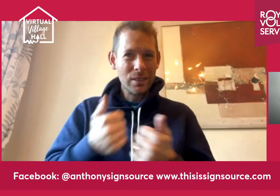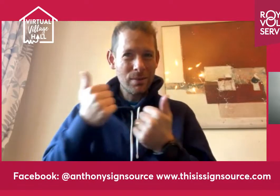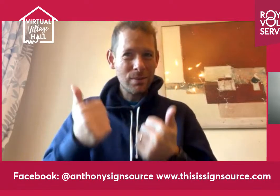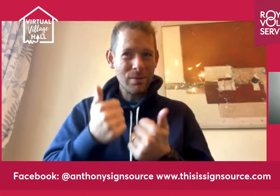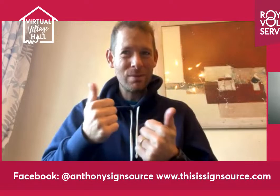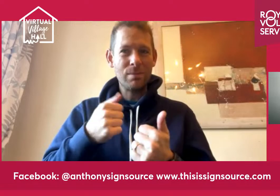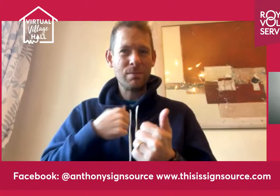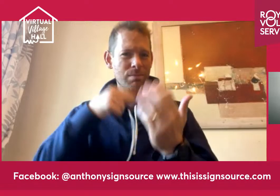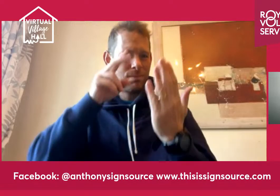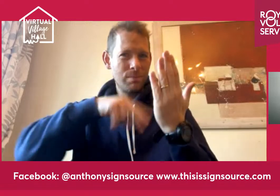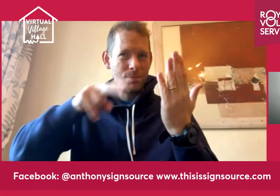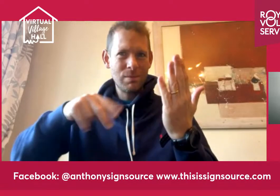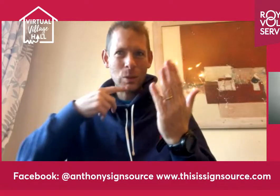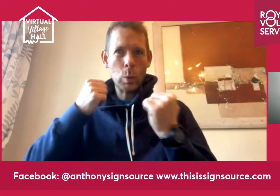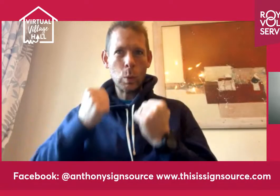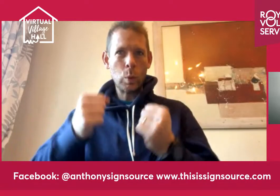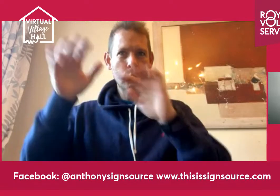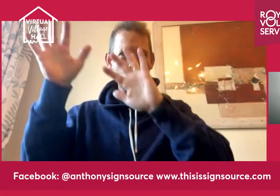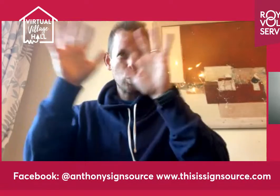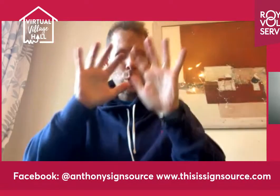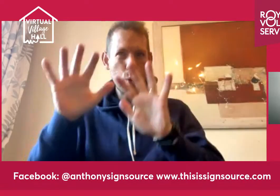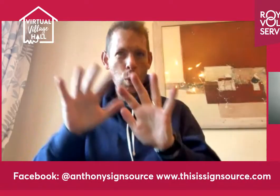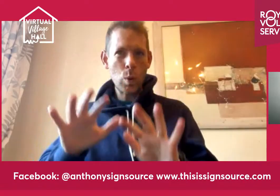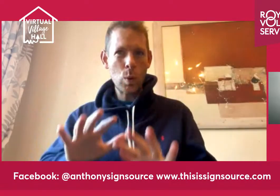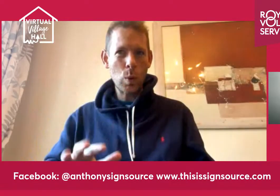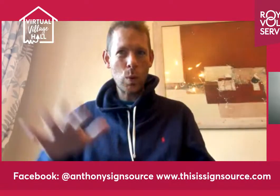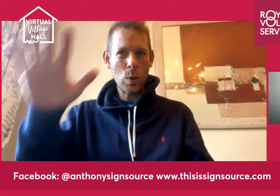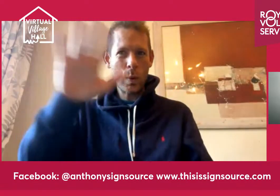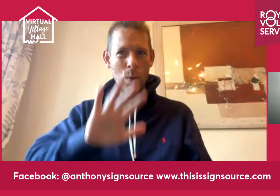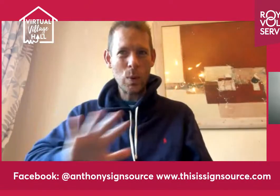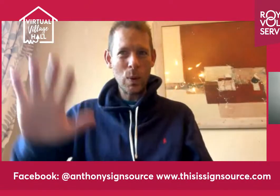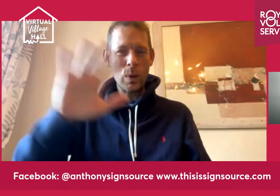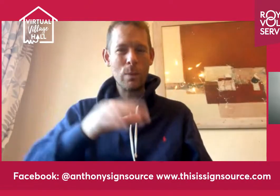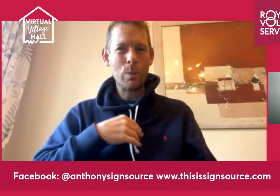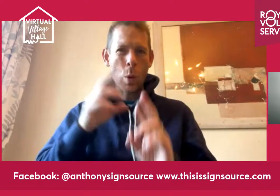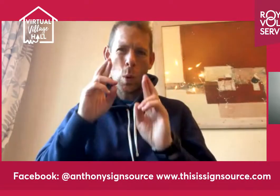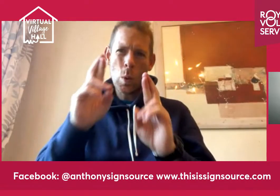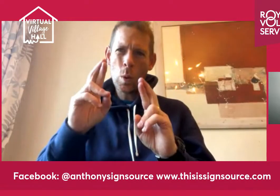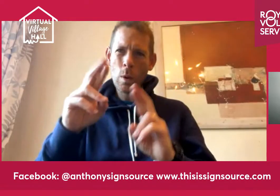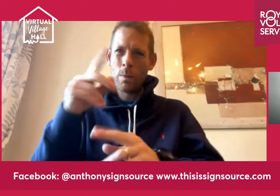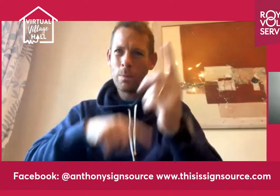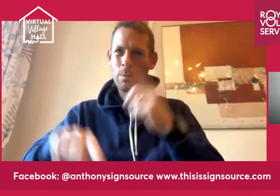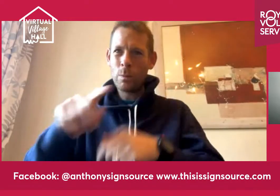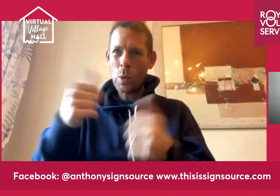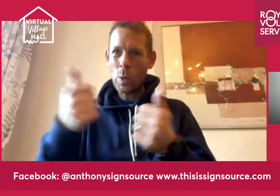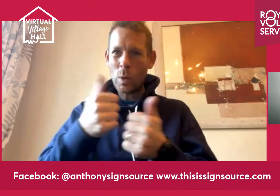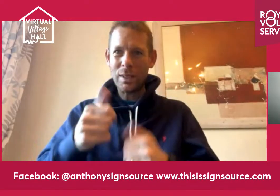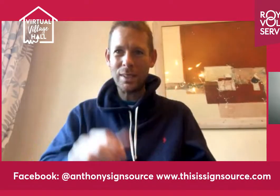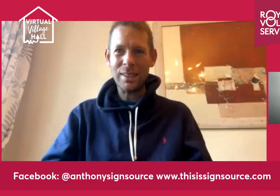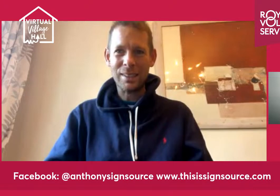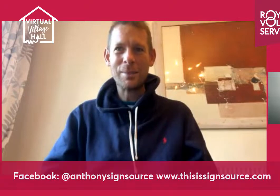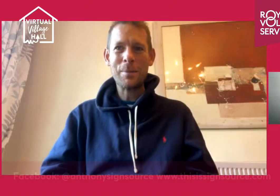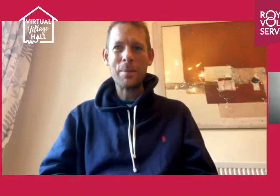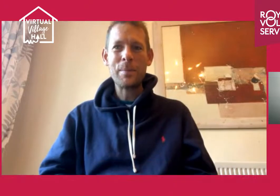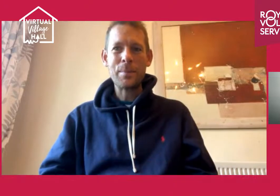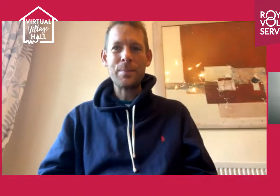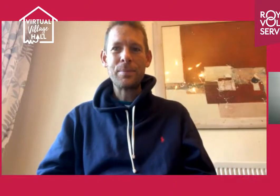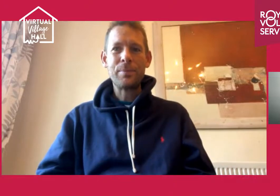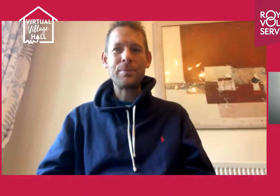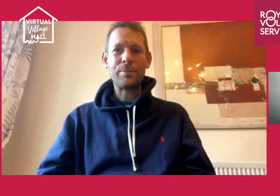or North Wales, I hope you're okay, because I've been checking the weather forecast and it seems you've got lots of snow. So hopefully everyone's okay in those